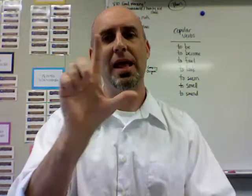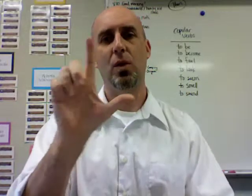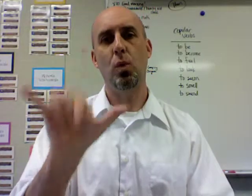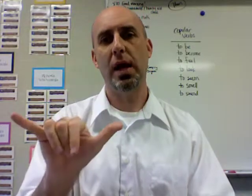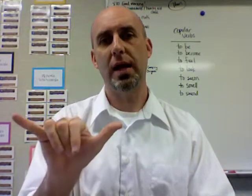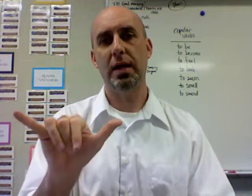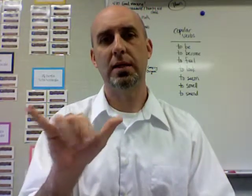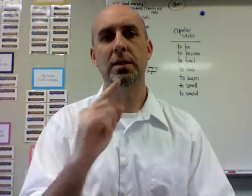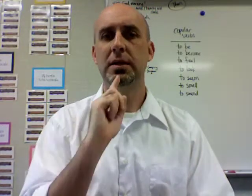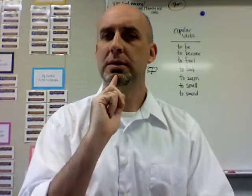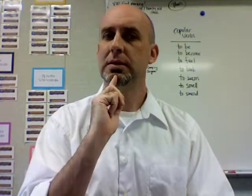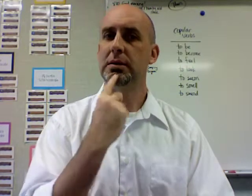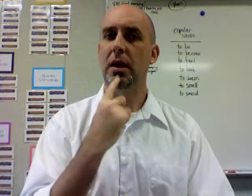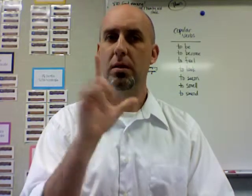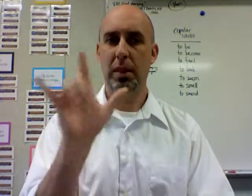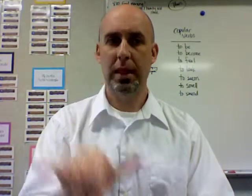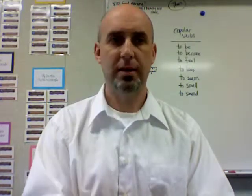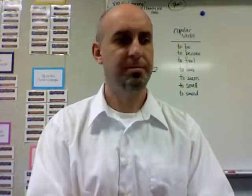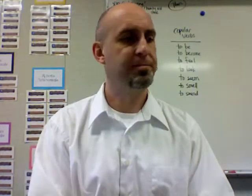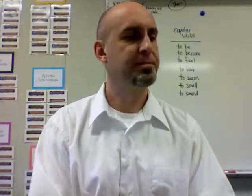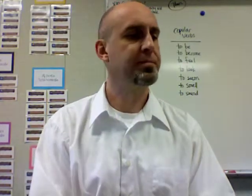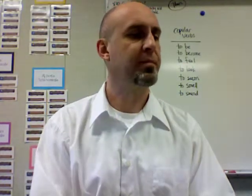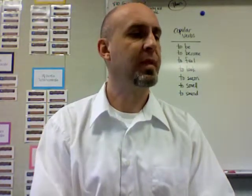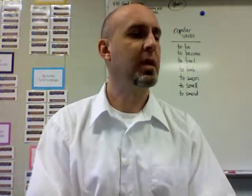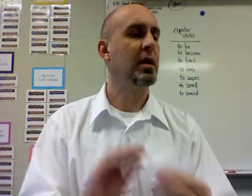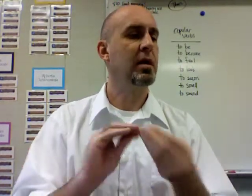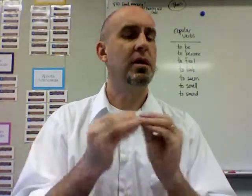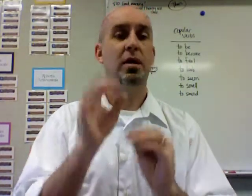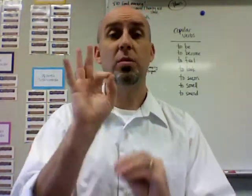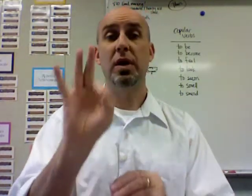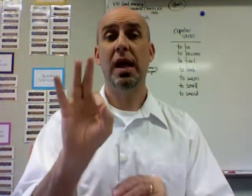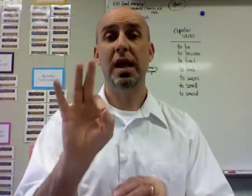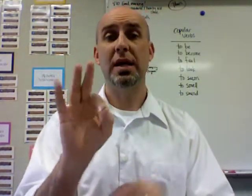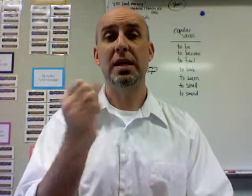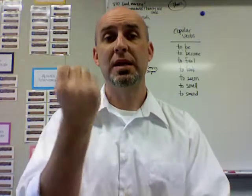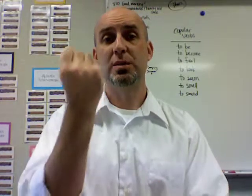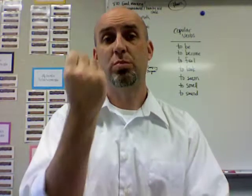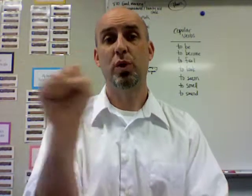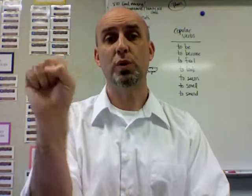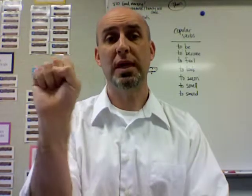ly. Solemnly. Number 9 is protest.